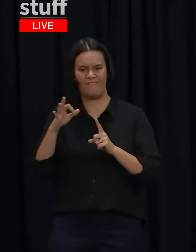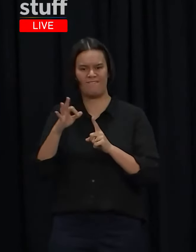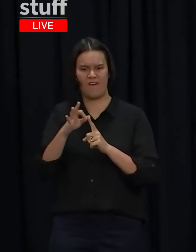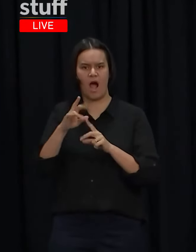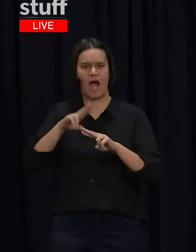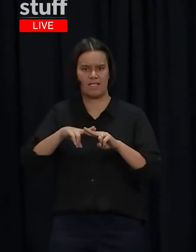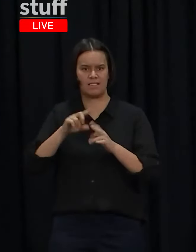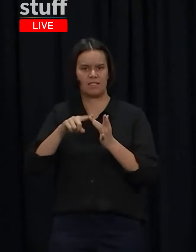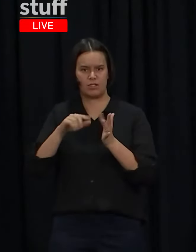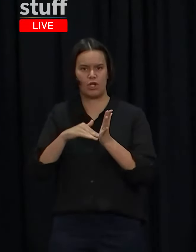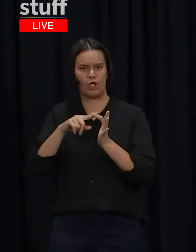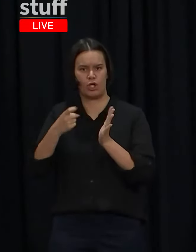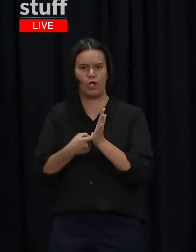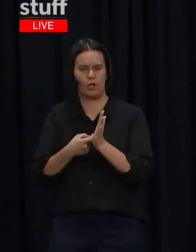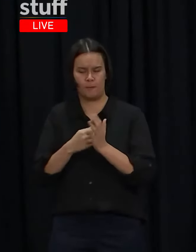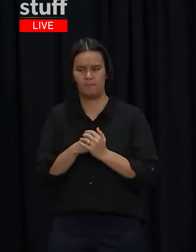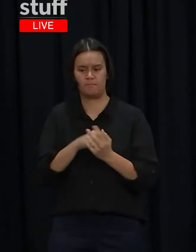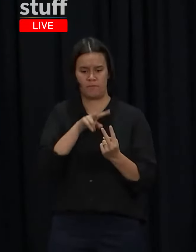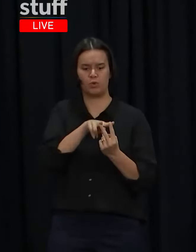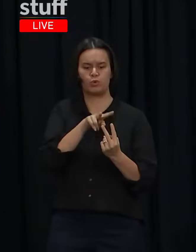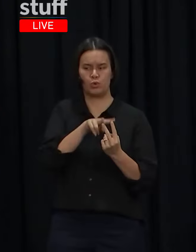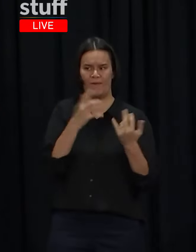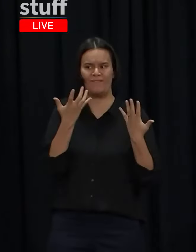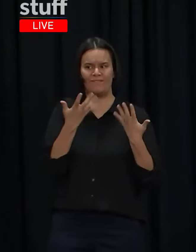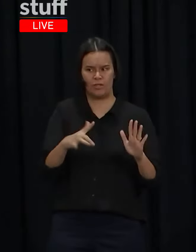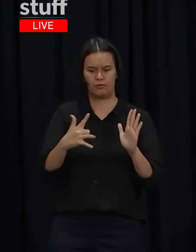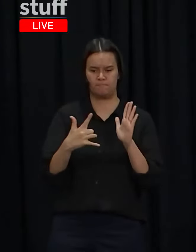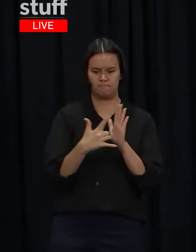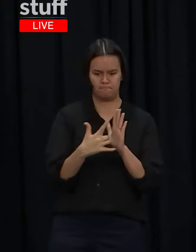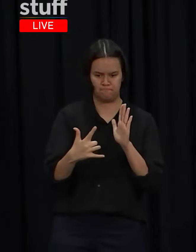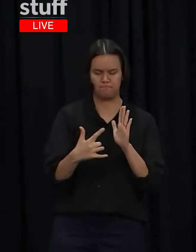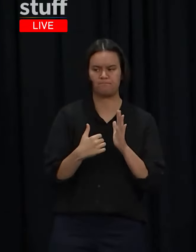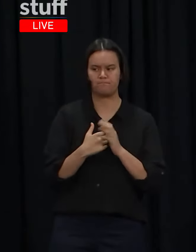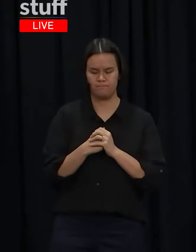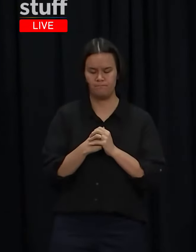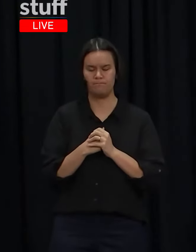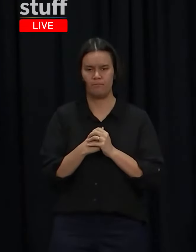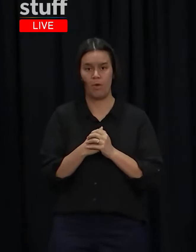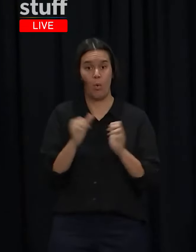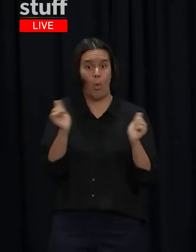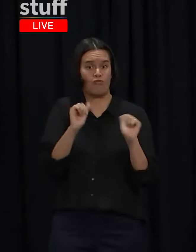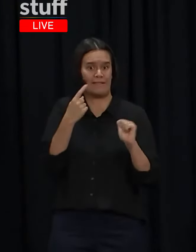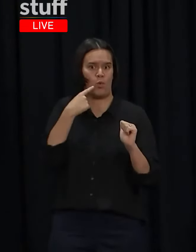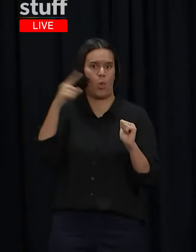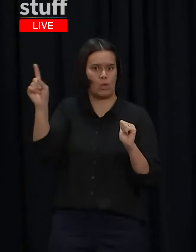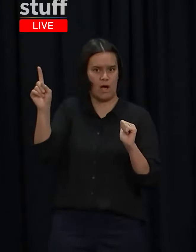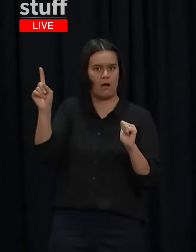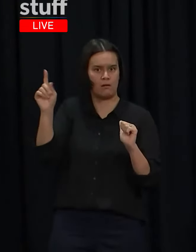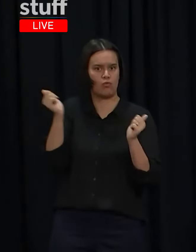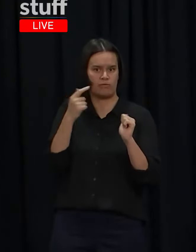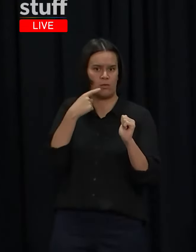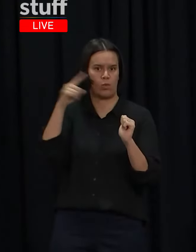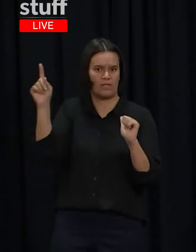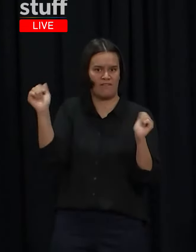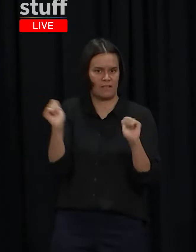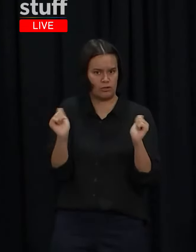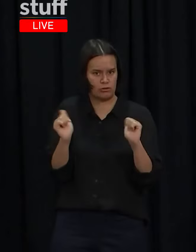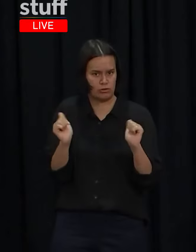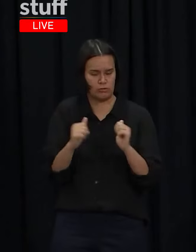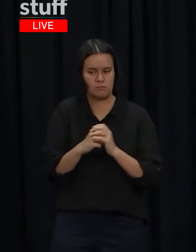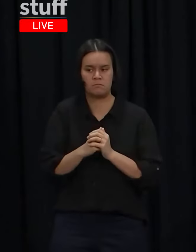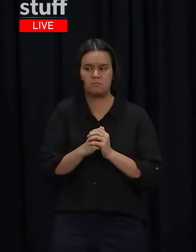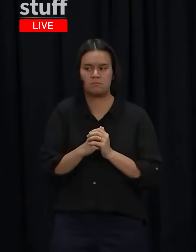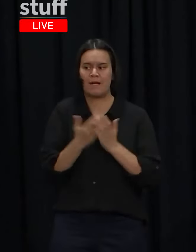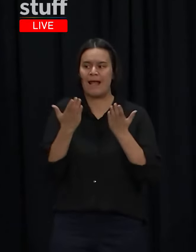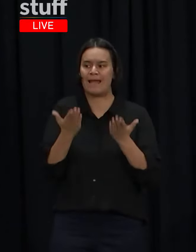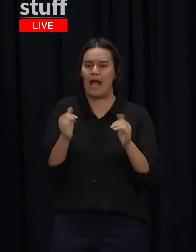first countries to get orders in, even before the manufacturing had started of them. So we have the orders in. We are, of course, dependent